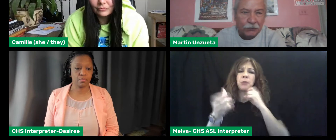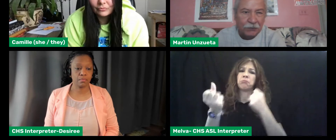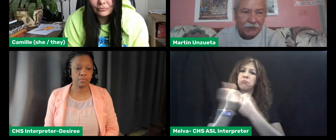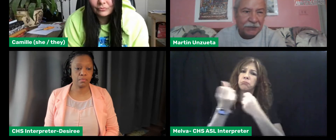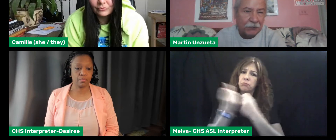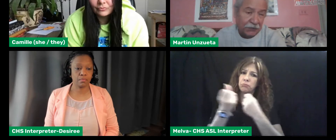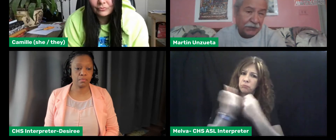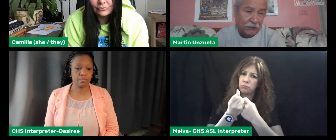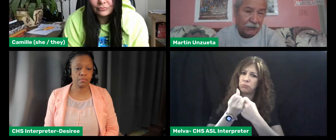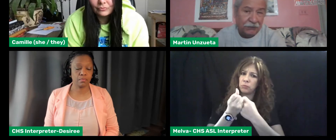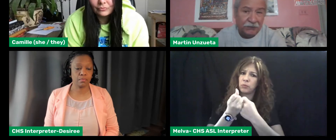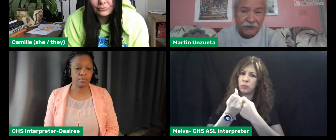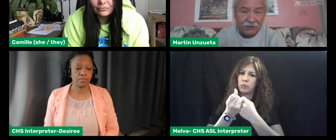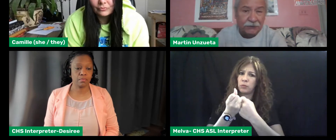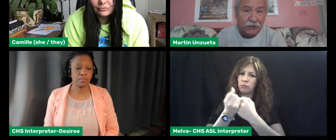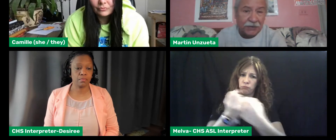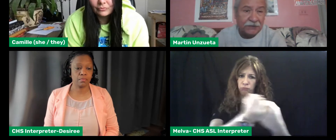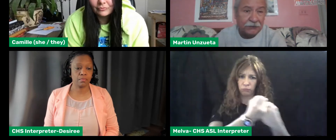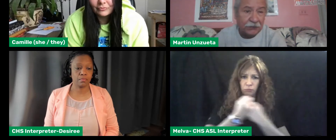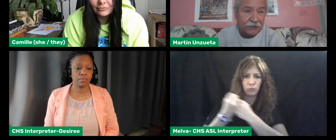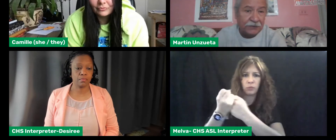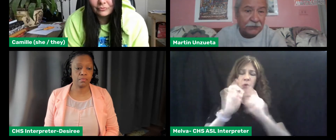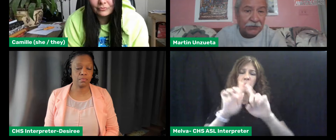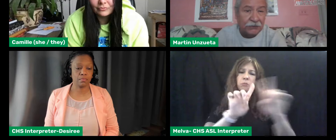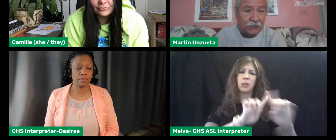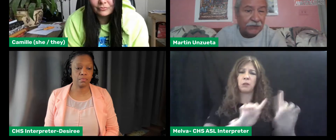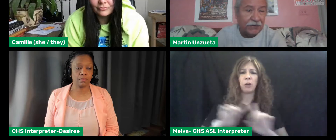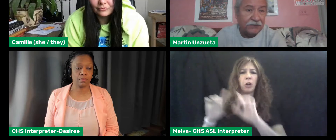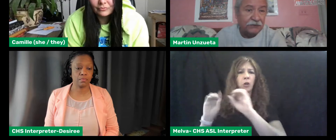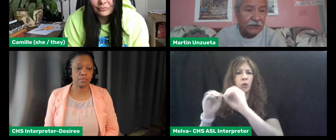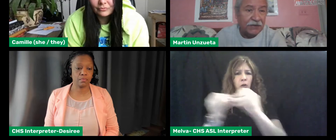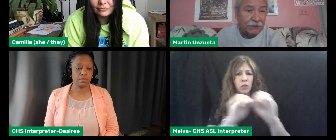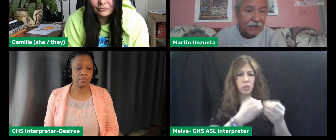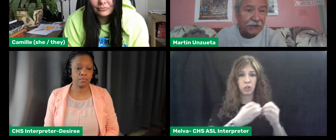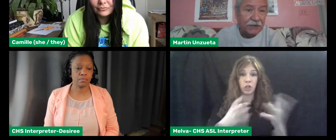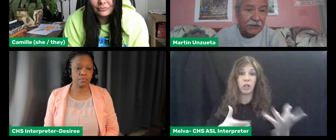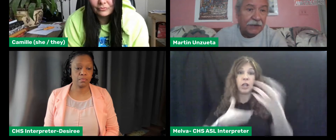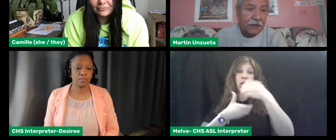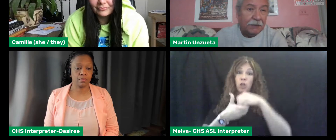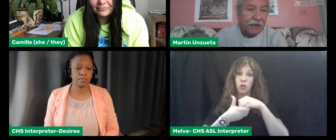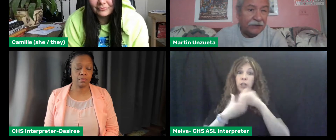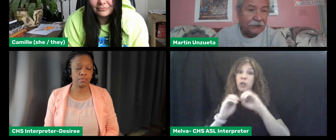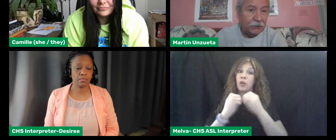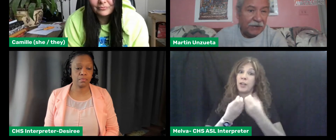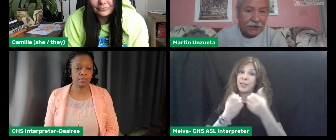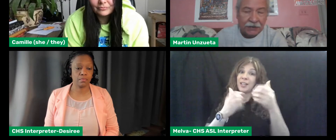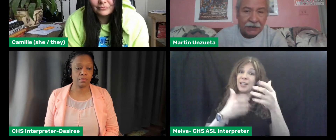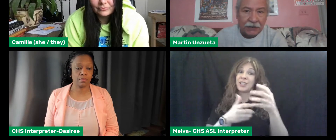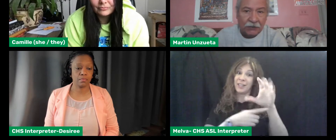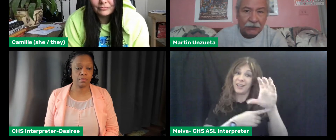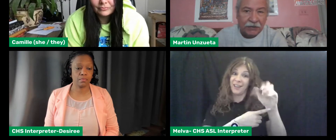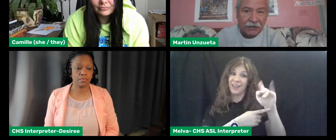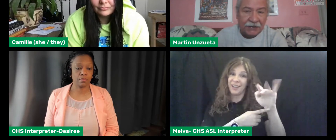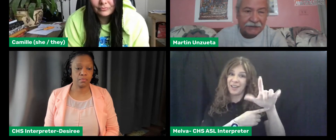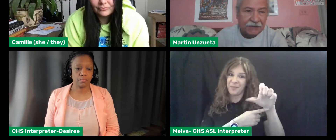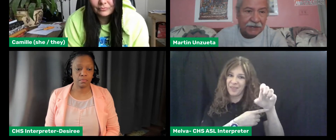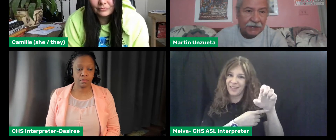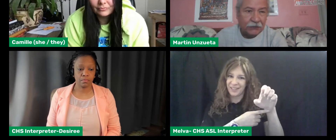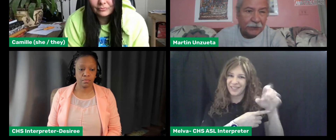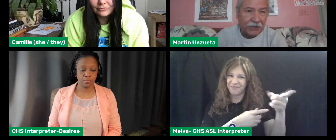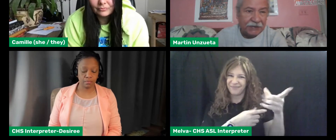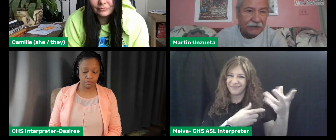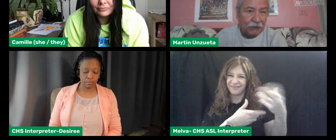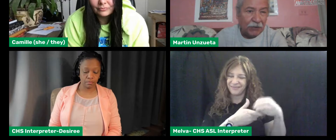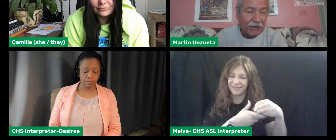apoyándonos mutuamente con diferentes organizaciones, incluyendo la organización de Camille, para formar lo que es